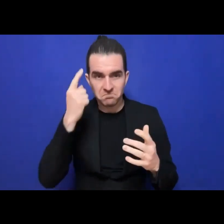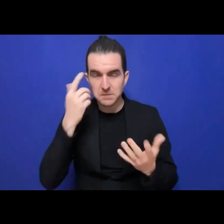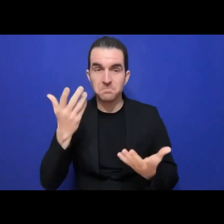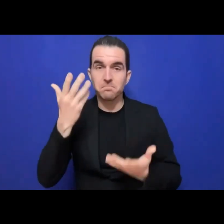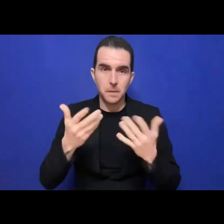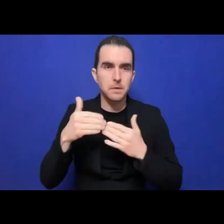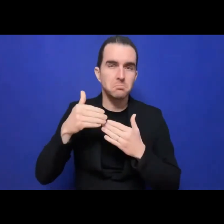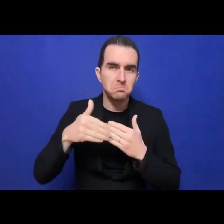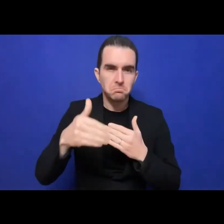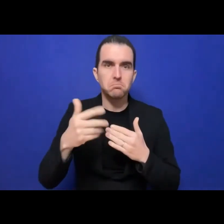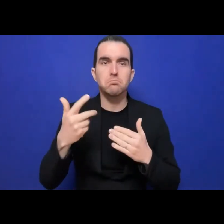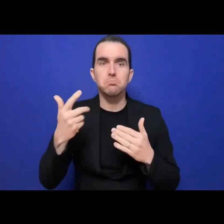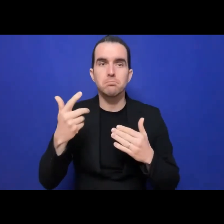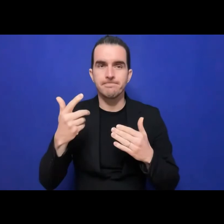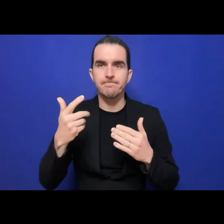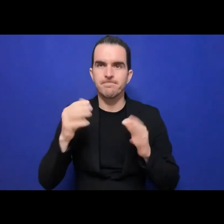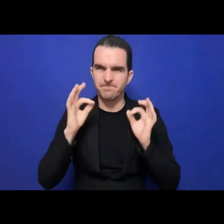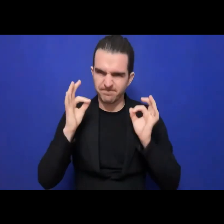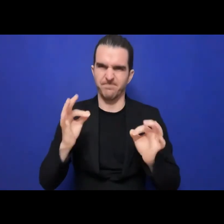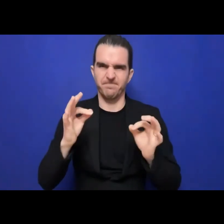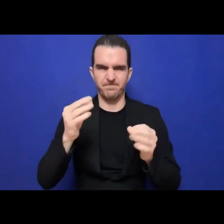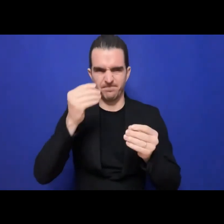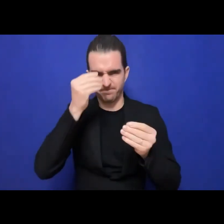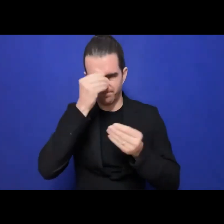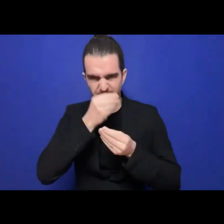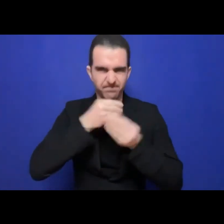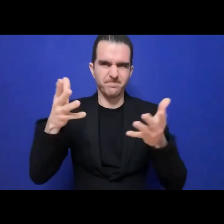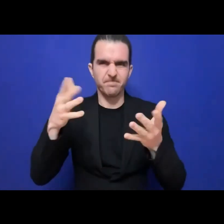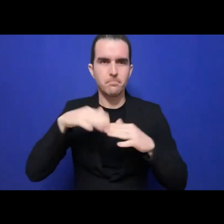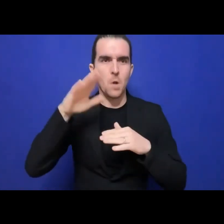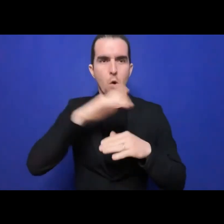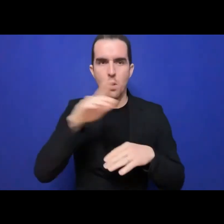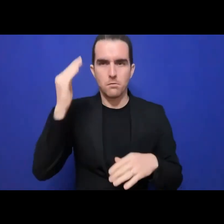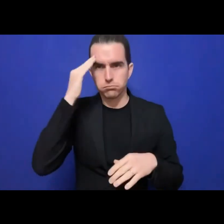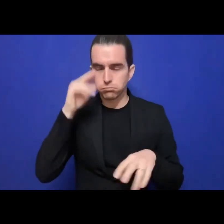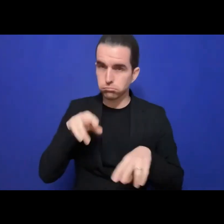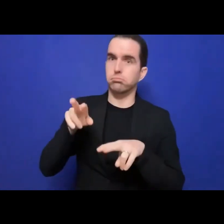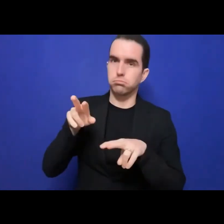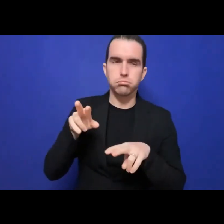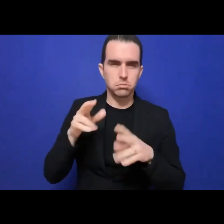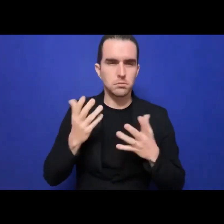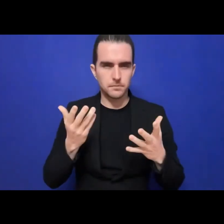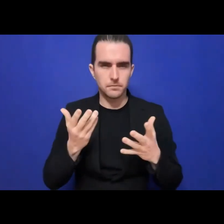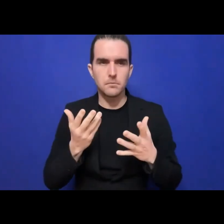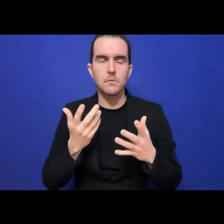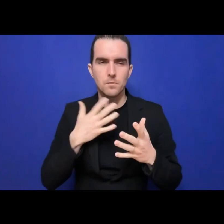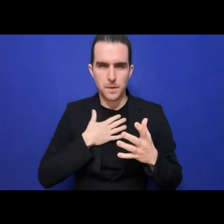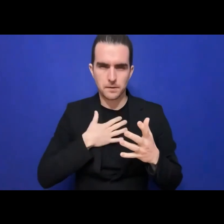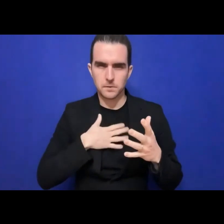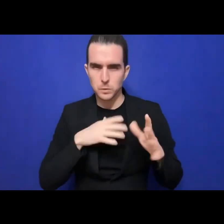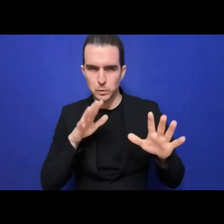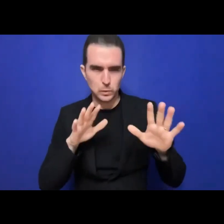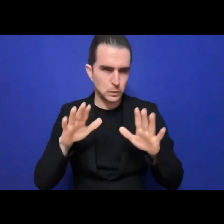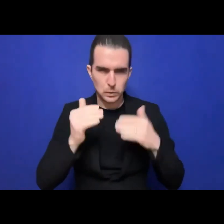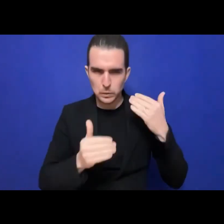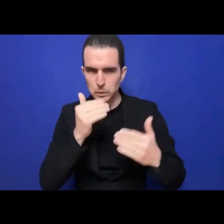to tackle this issue. And also, I think we need to work on social stigma, because we still have that. Yes. And that's why people are afraid